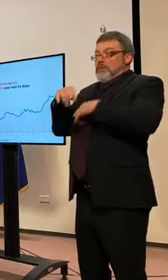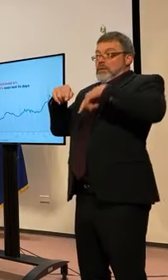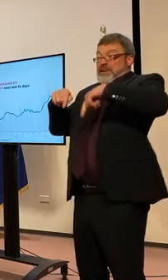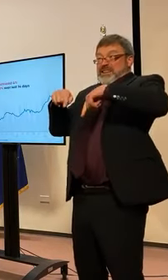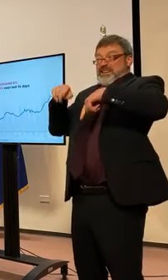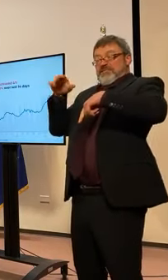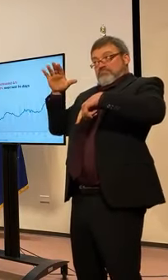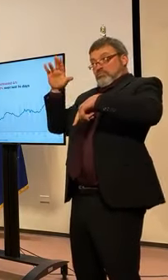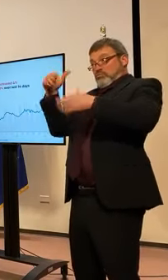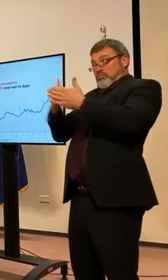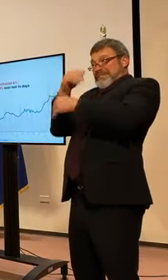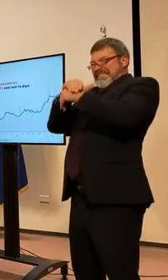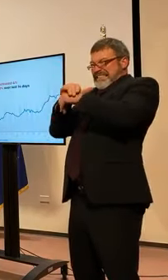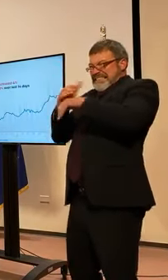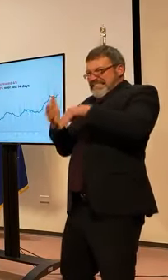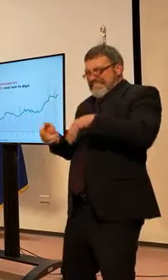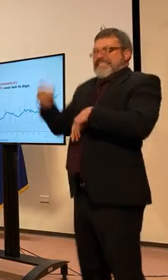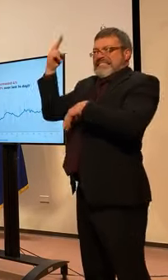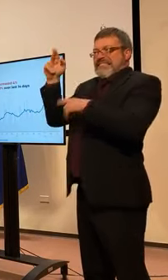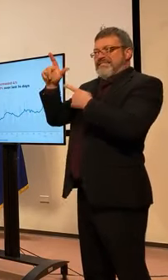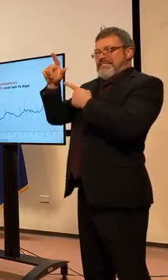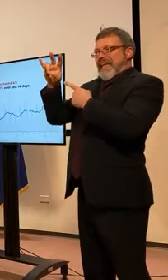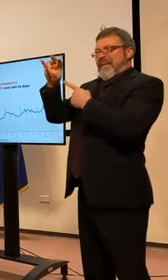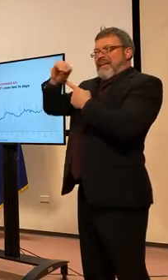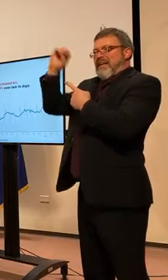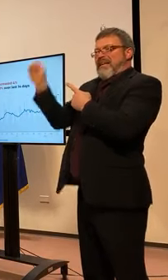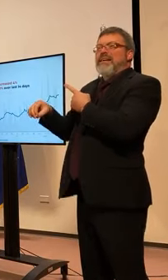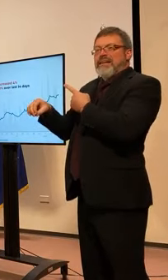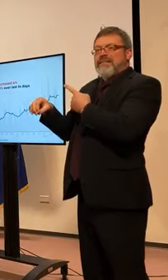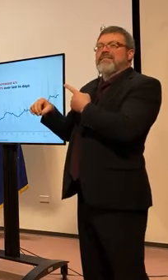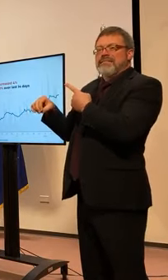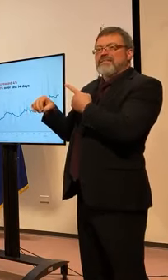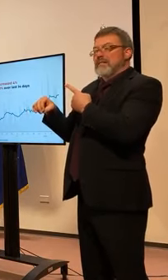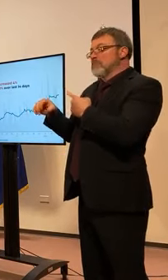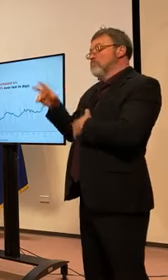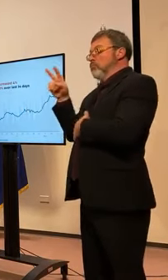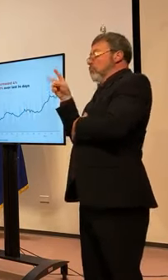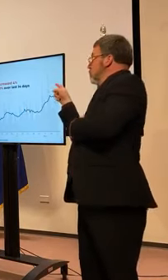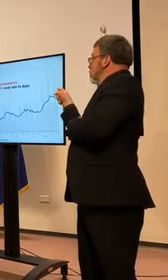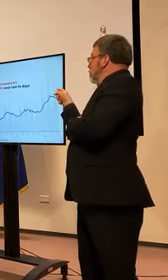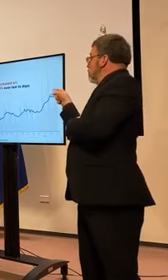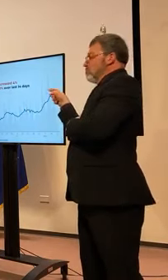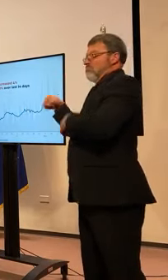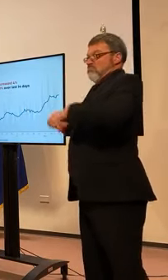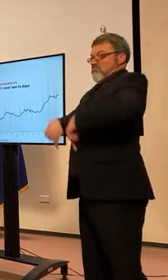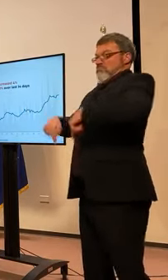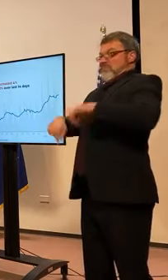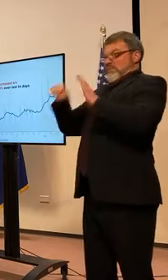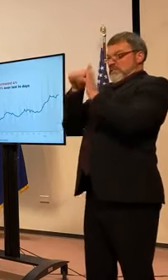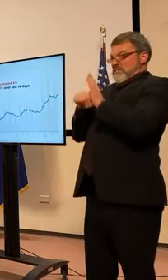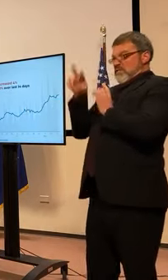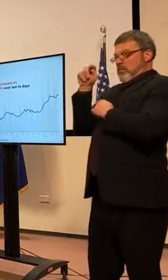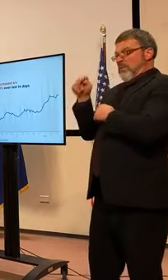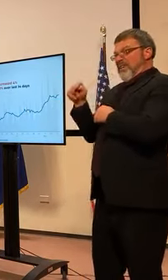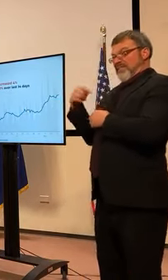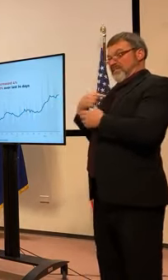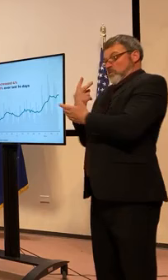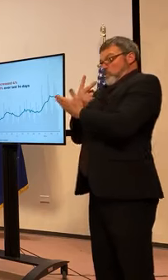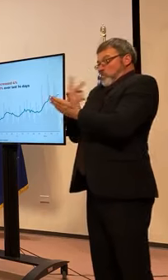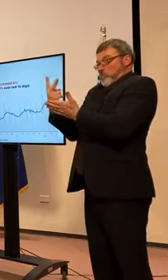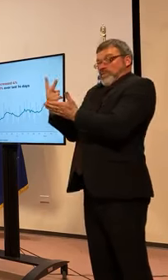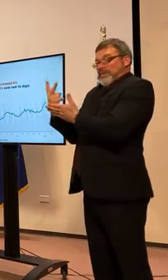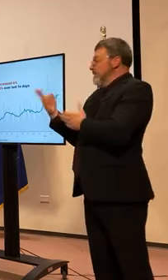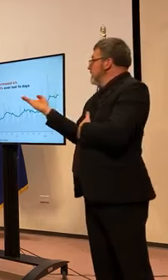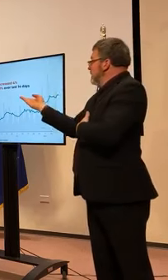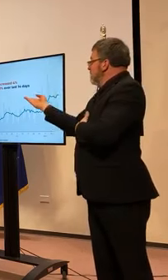Vermont, you'll see that cases have remained steady this past week. They are elevated at that higher level than we've